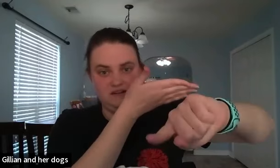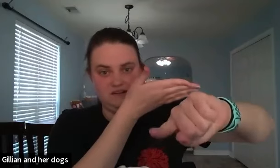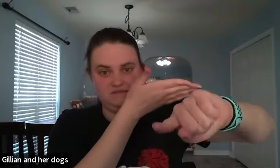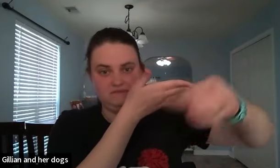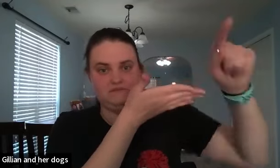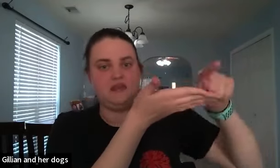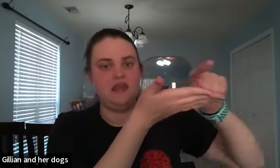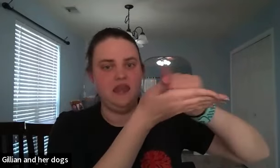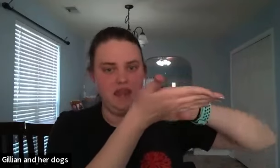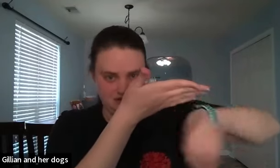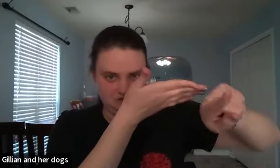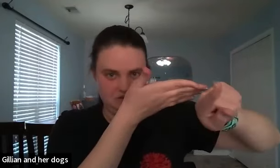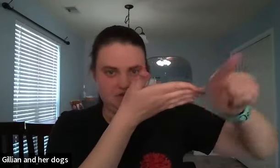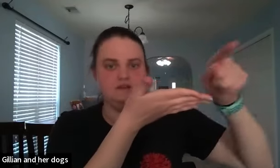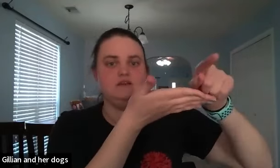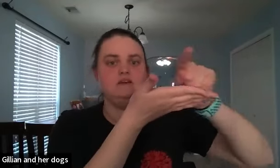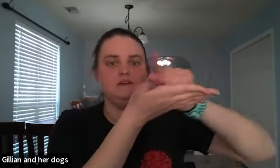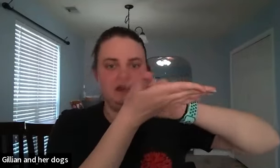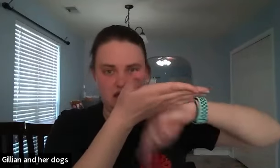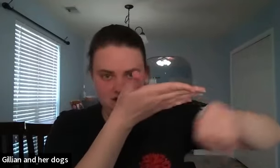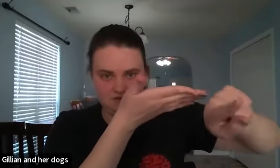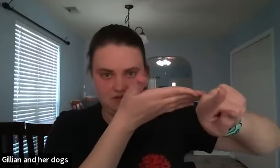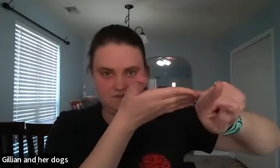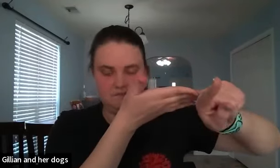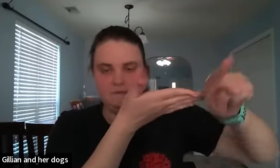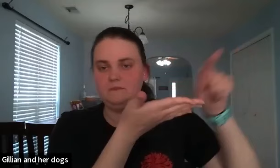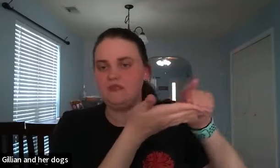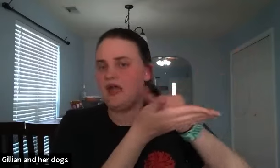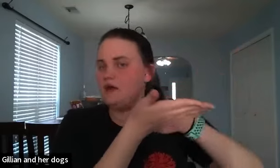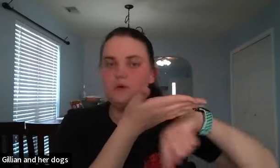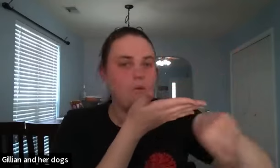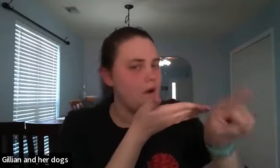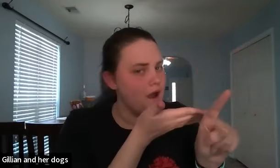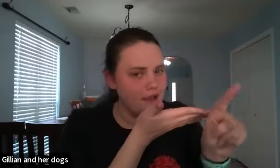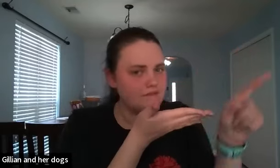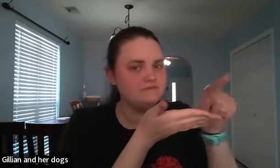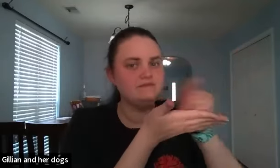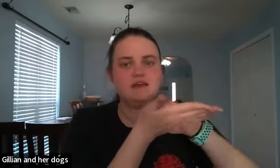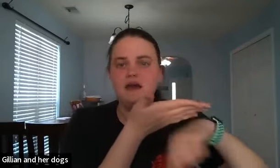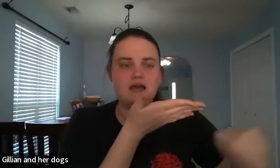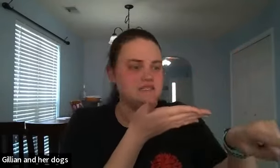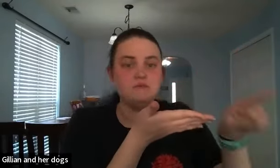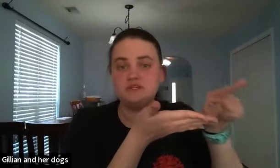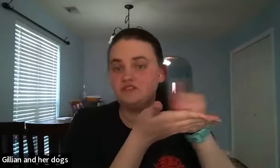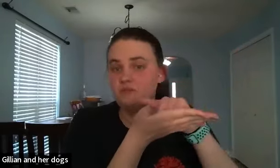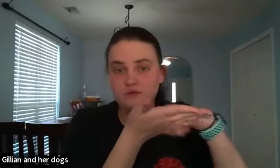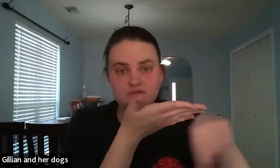under. Next week. Next week. I don't know why. I see a mixture of both of